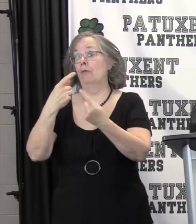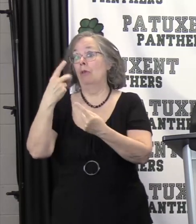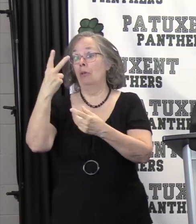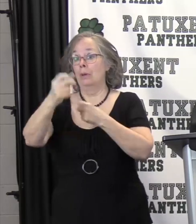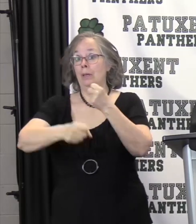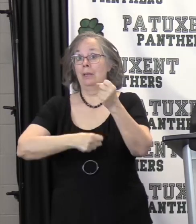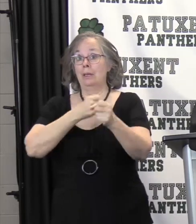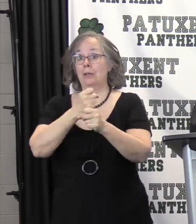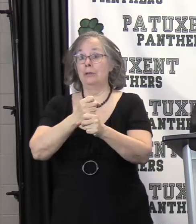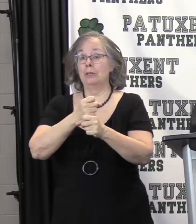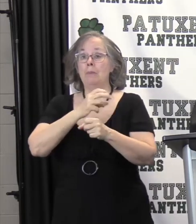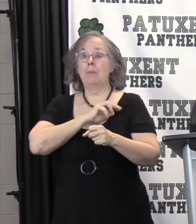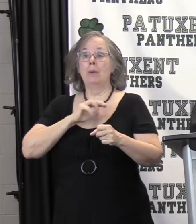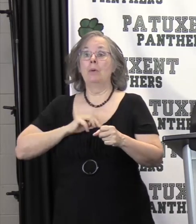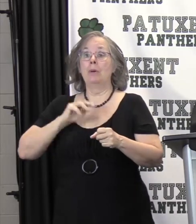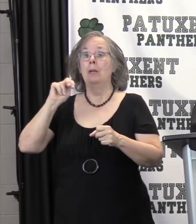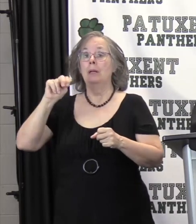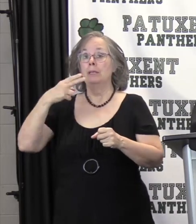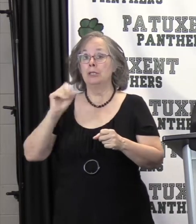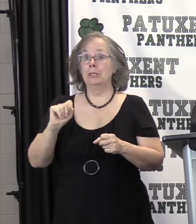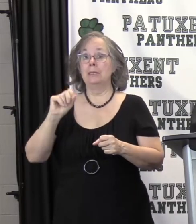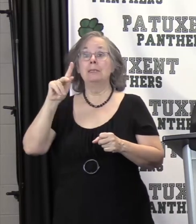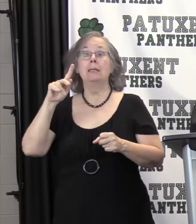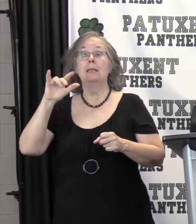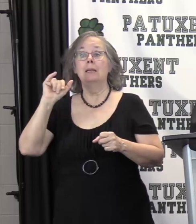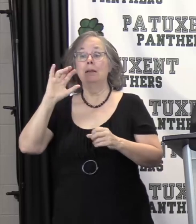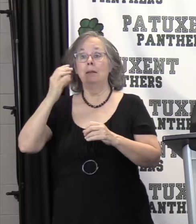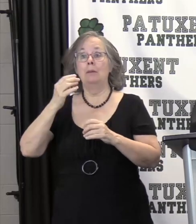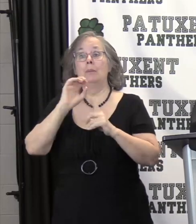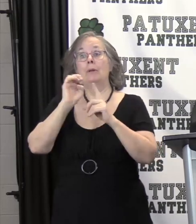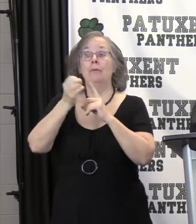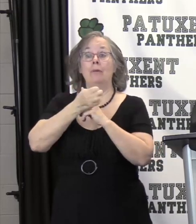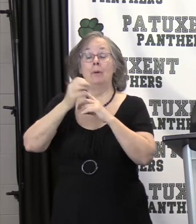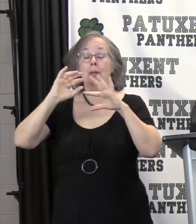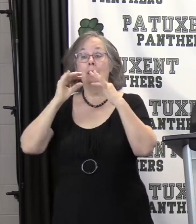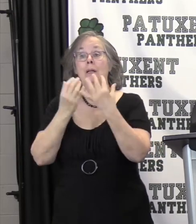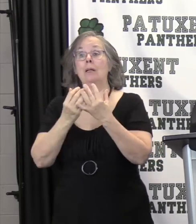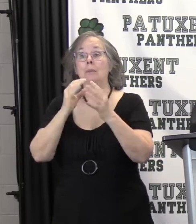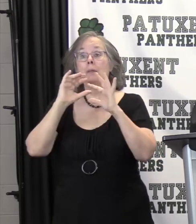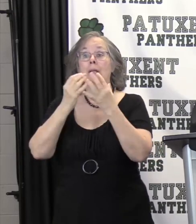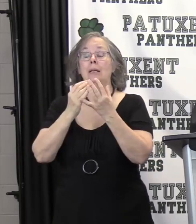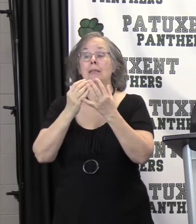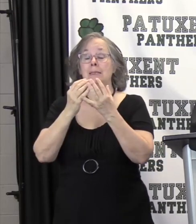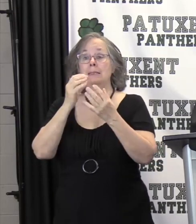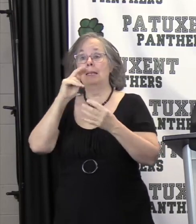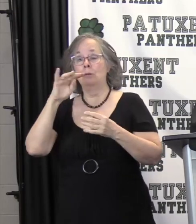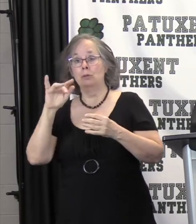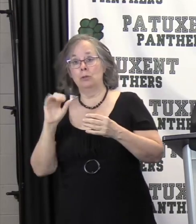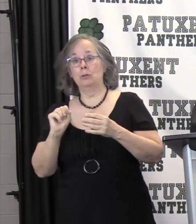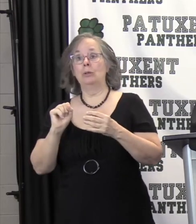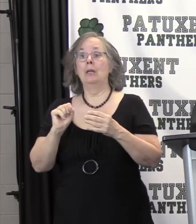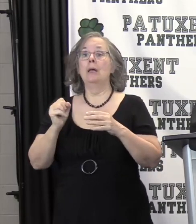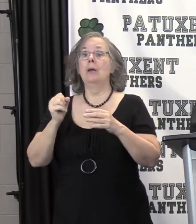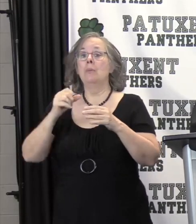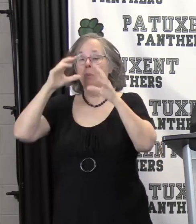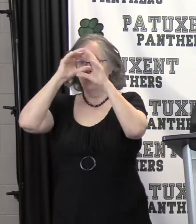a member of the National Honor Society, Key Club, Environmental Club, Class Council, and is president of the Interact Club, where she